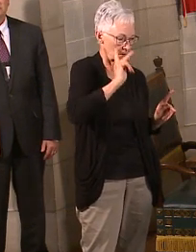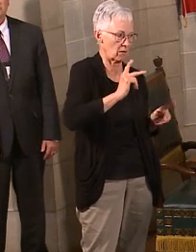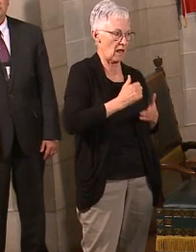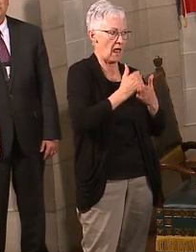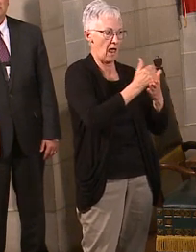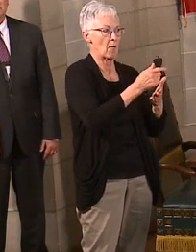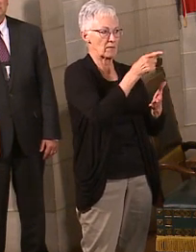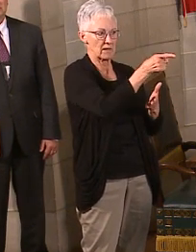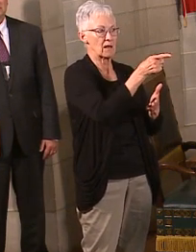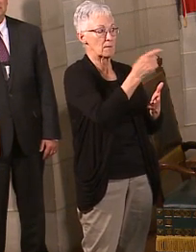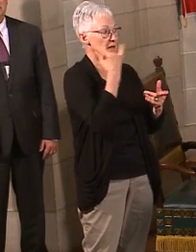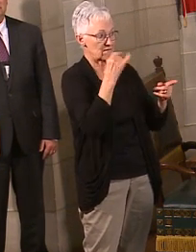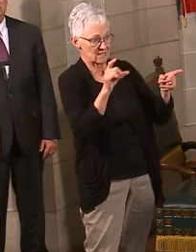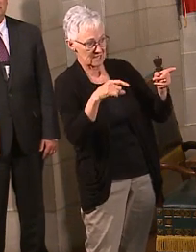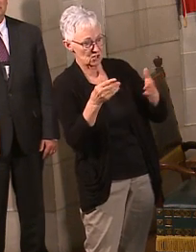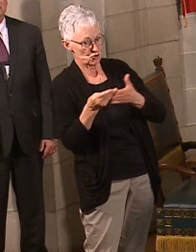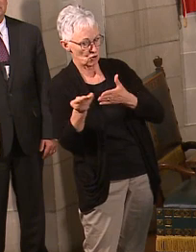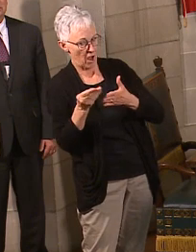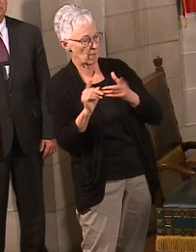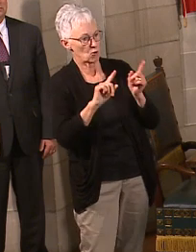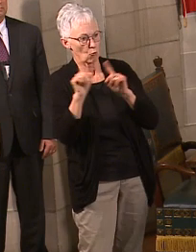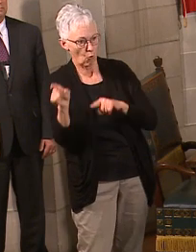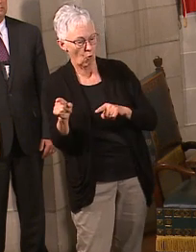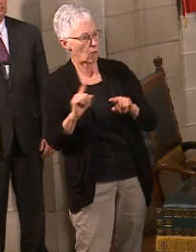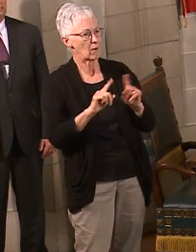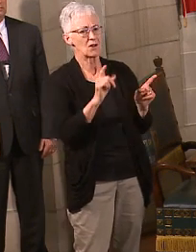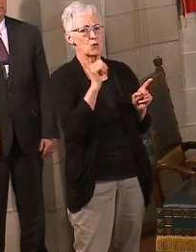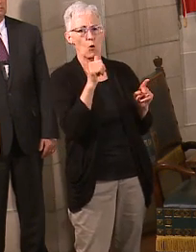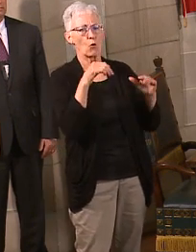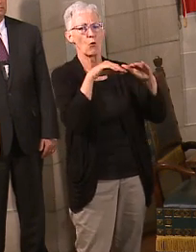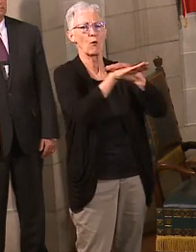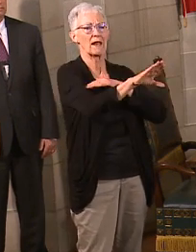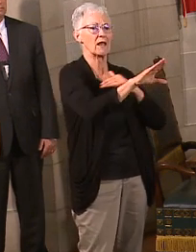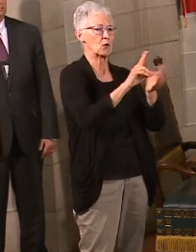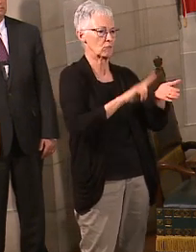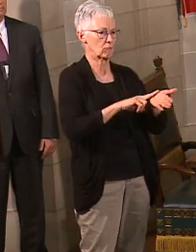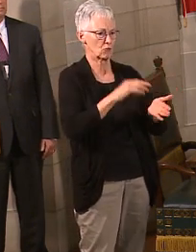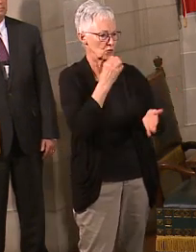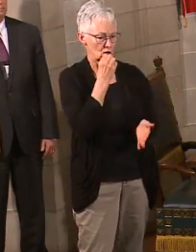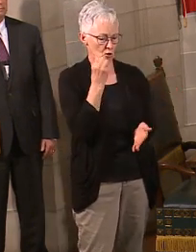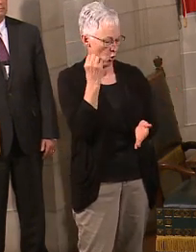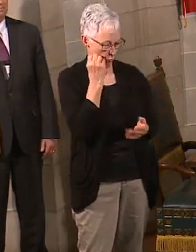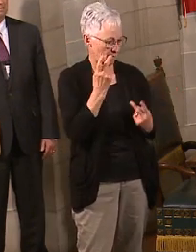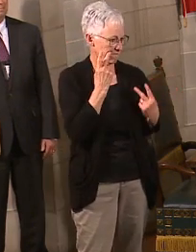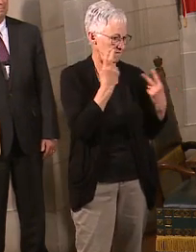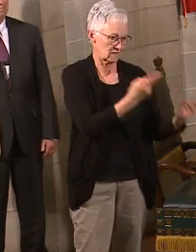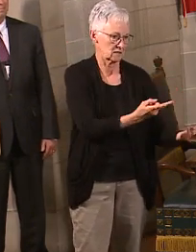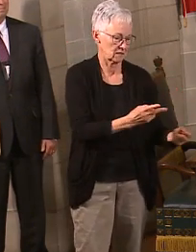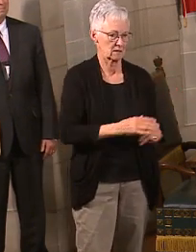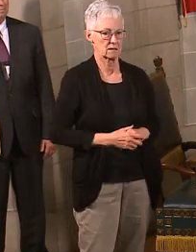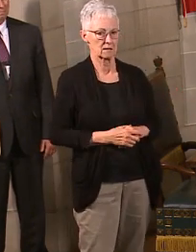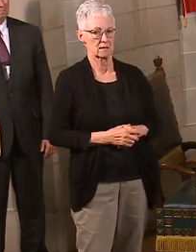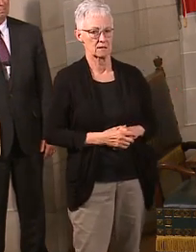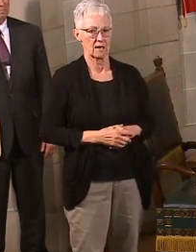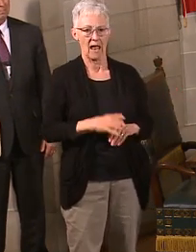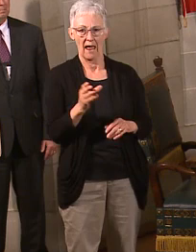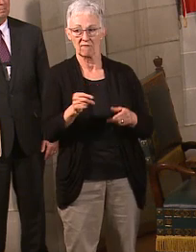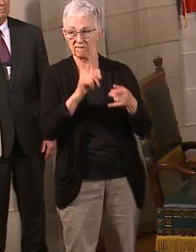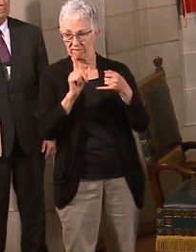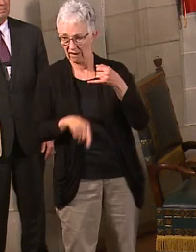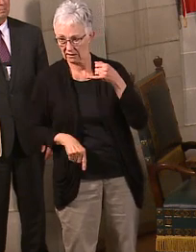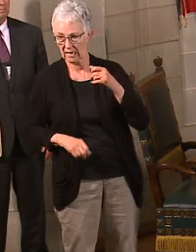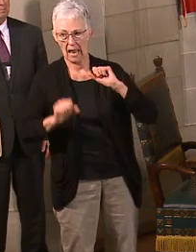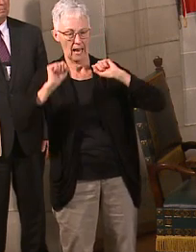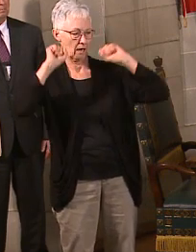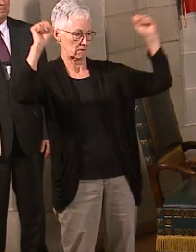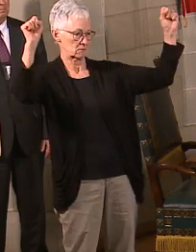home, but don't go visit long-term nursing facilities. And then finally, exercise. We were just talking about that with the yard. Get out and